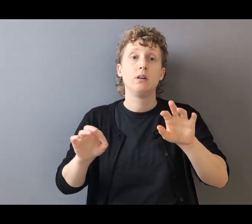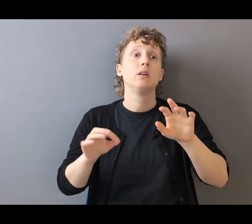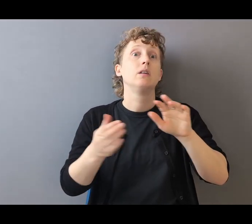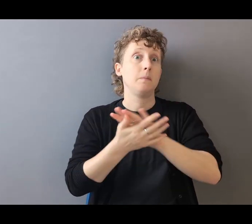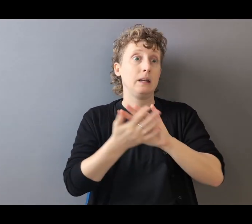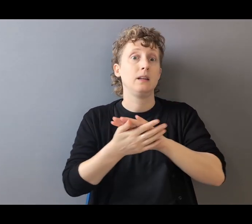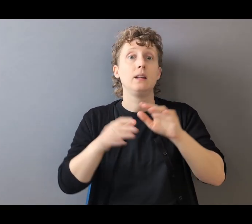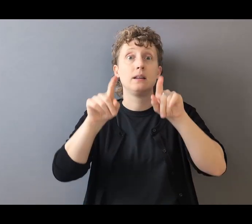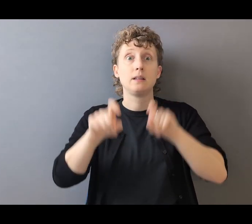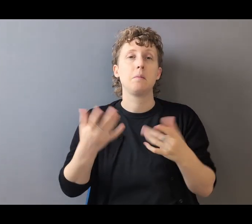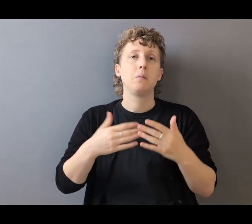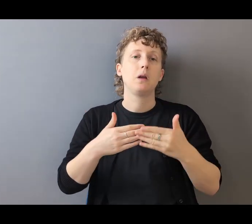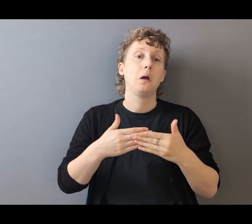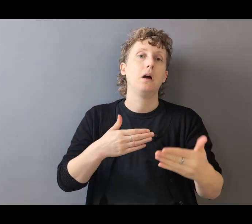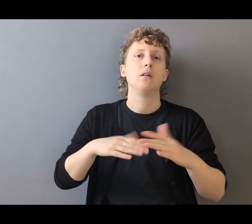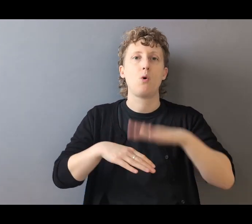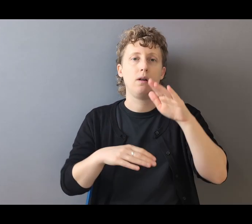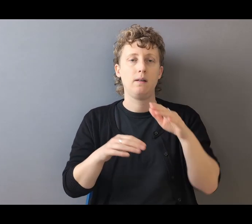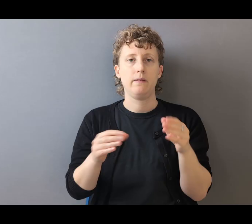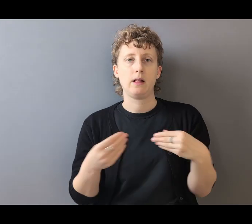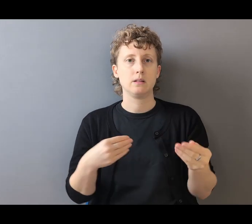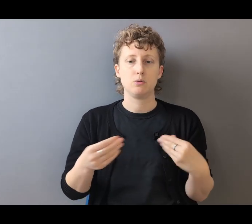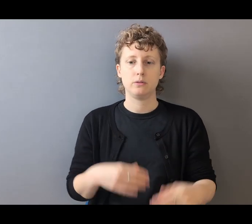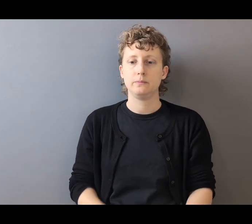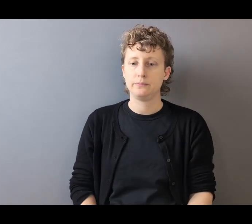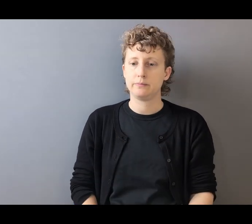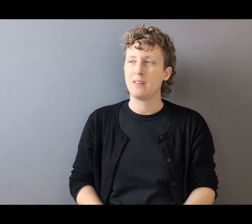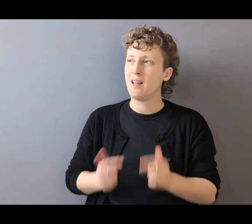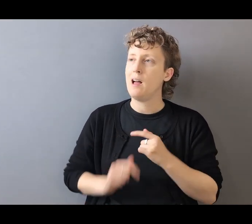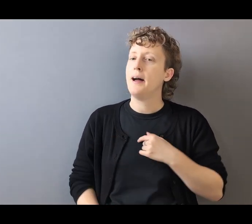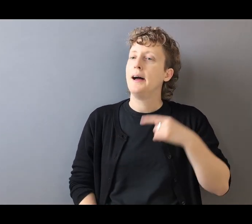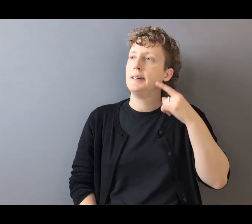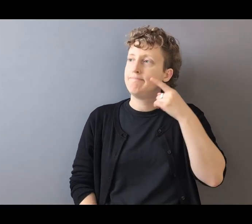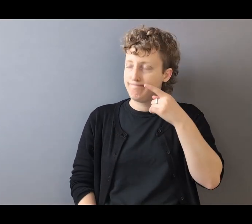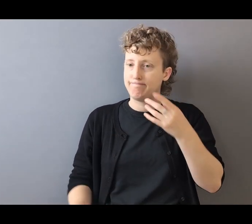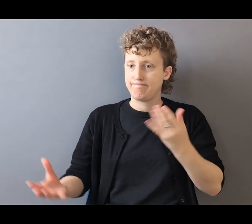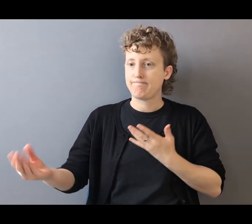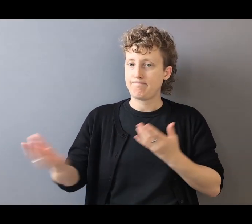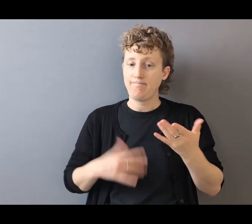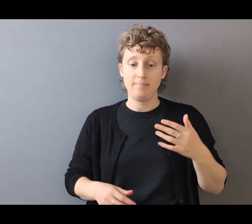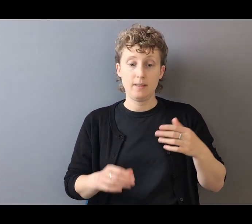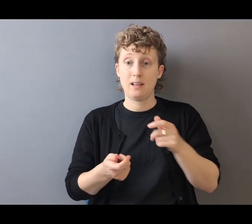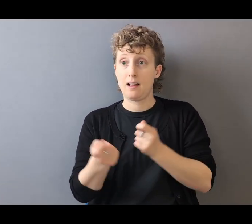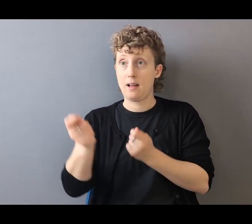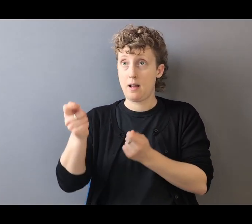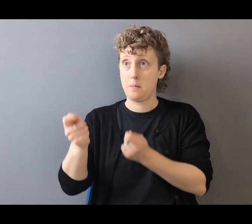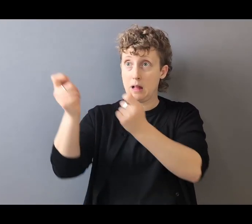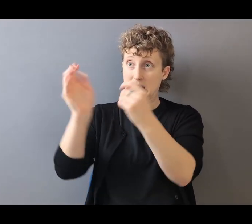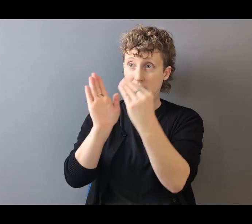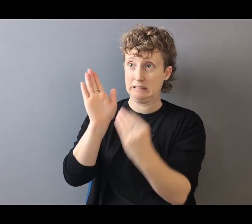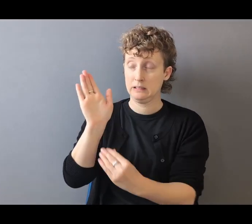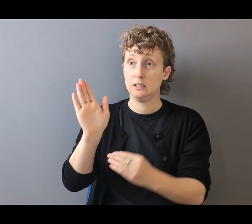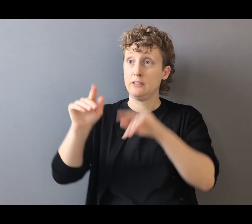heard that actually applying for the exam is much more difficult than actually sitting for the exam, which, if that is true, then